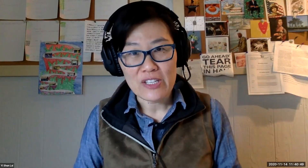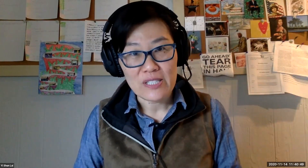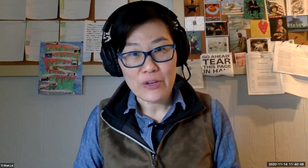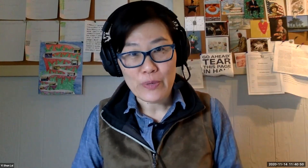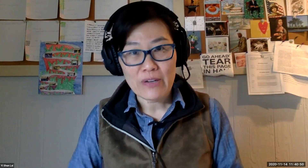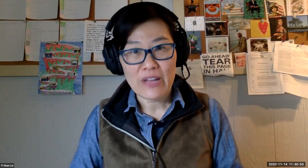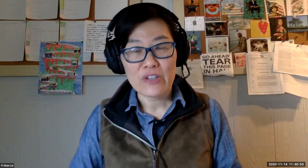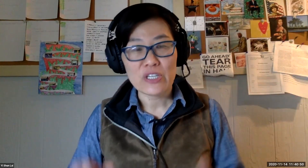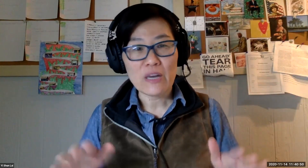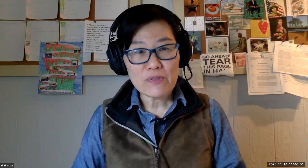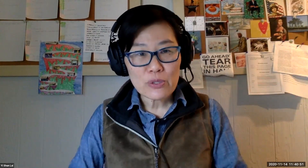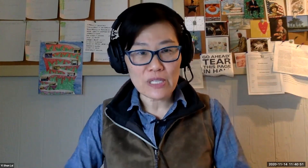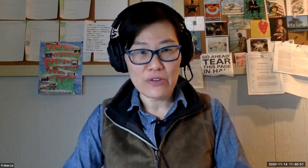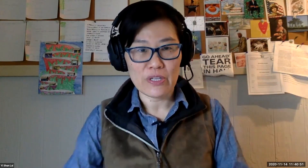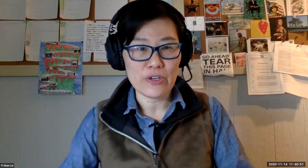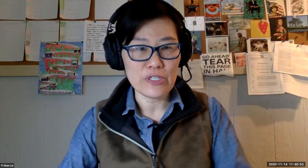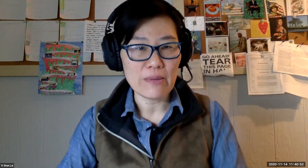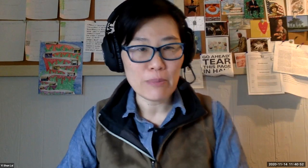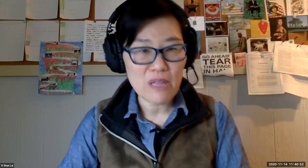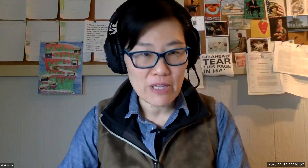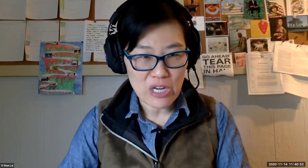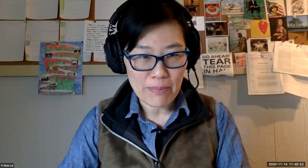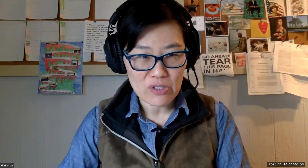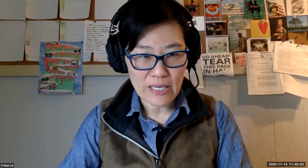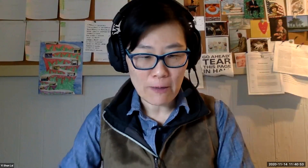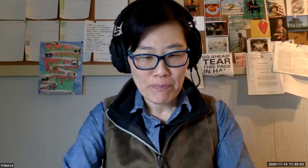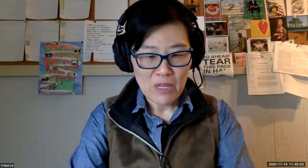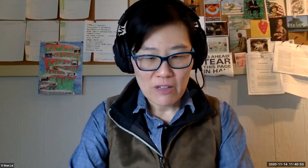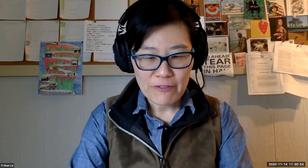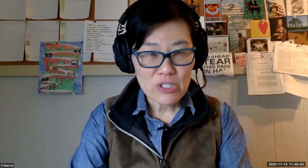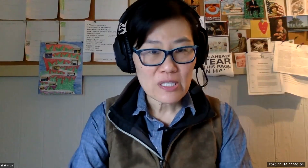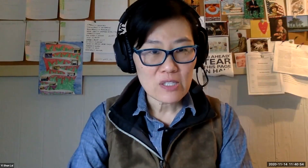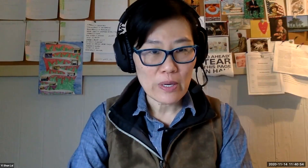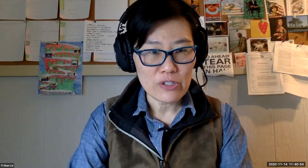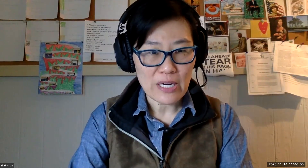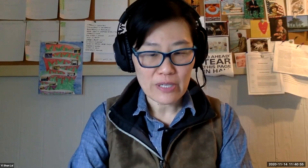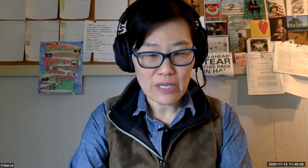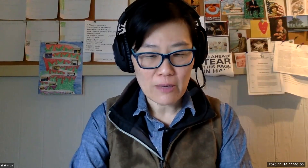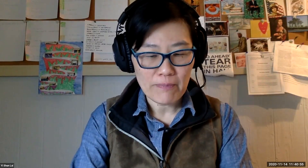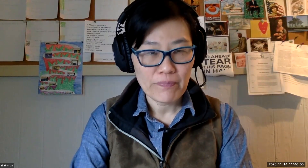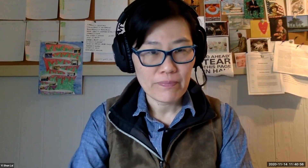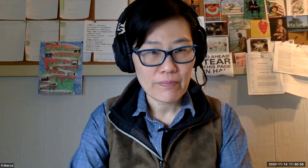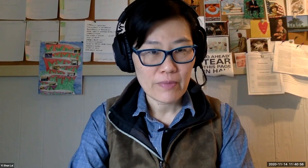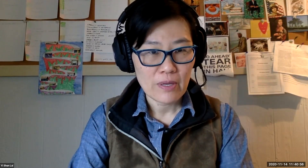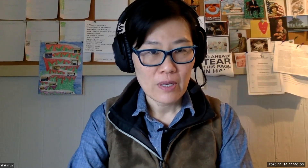on the agents that you want. Okay, there's a couple of tools that you can use, and I'm going to put them in the chat box right now. The first is